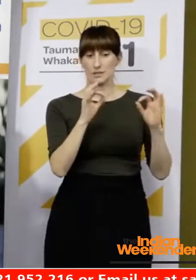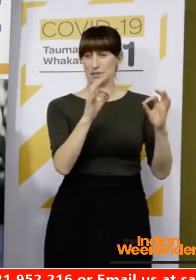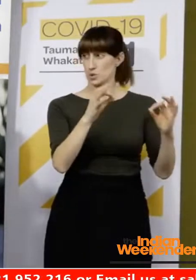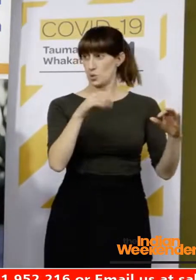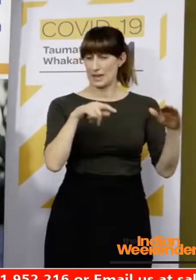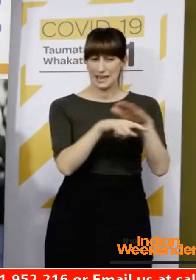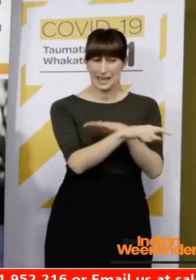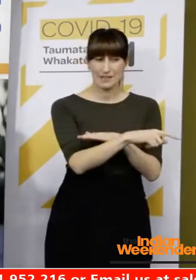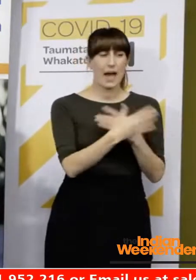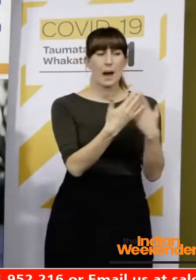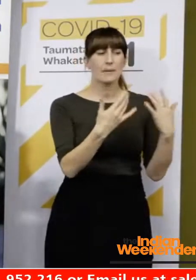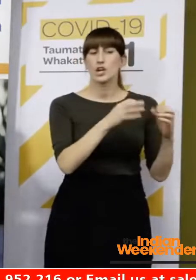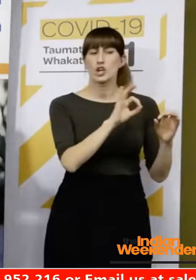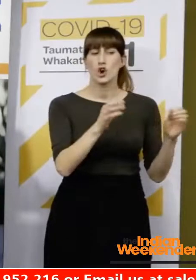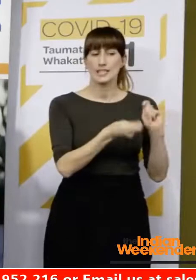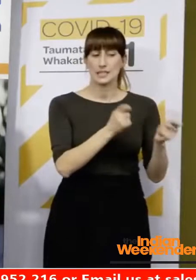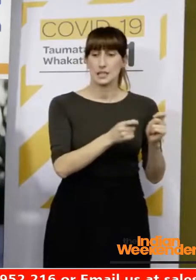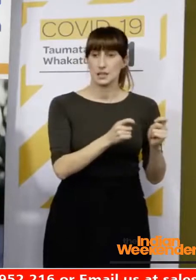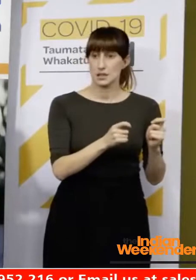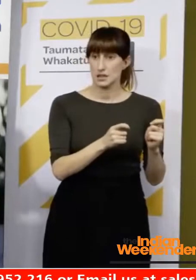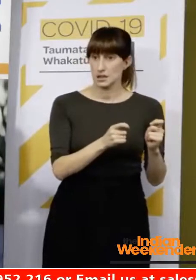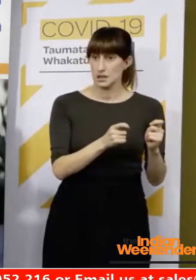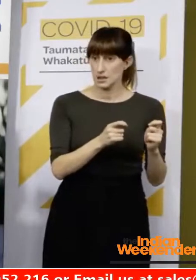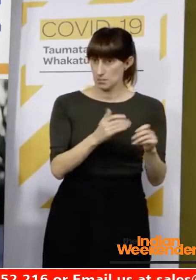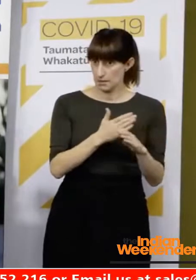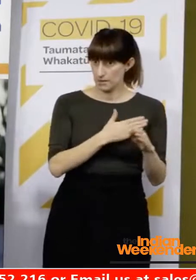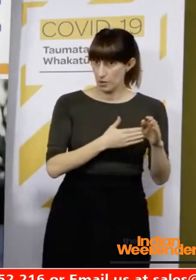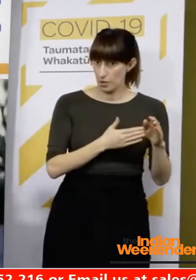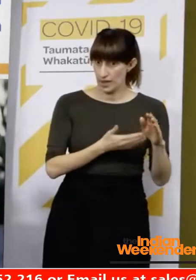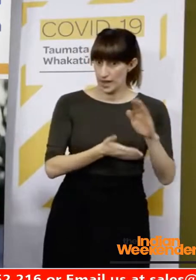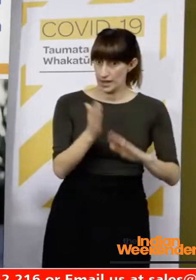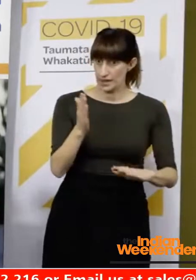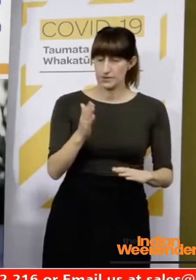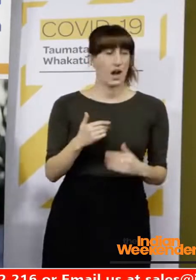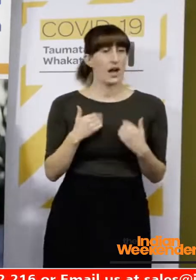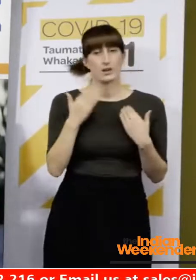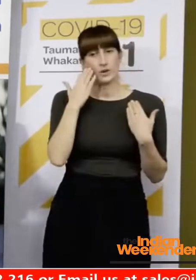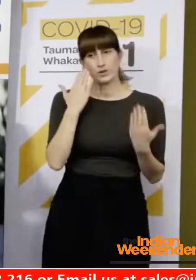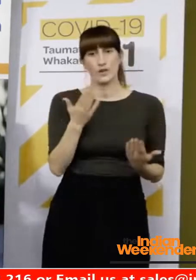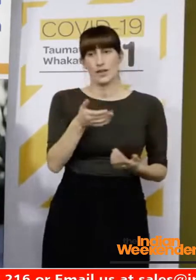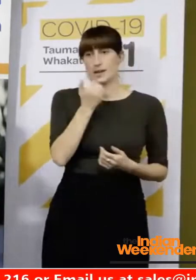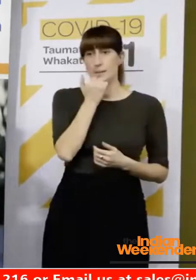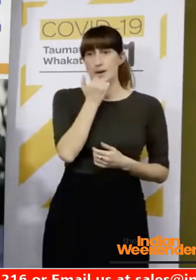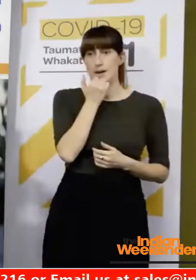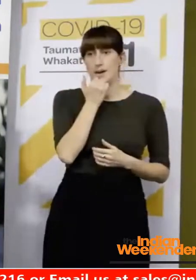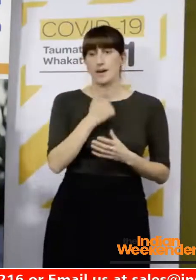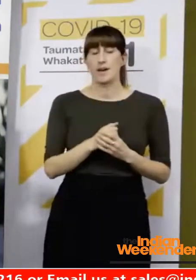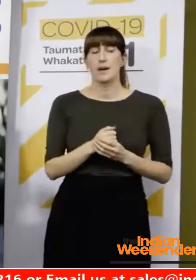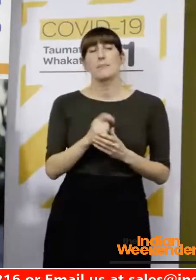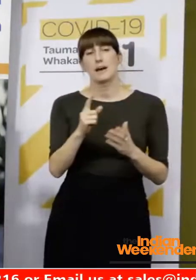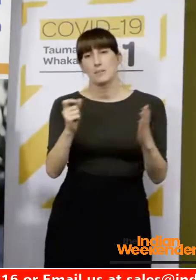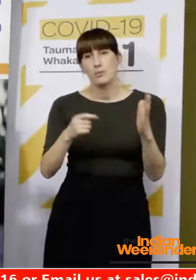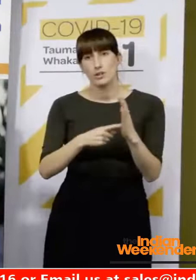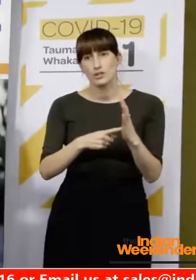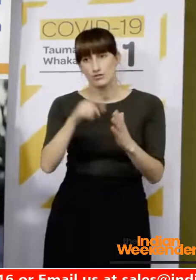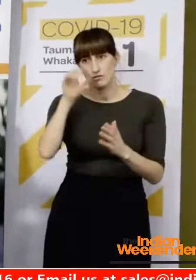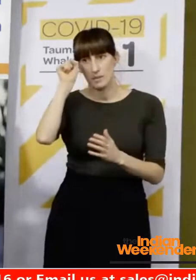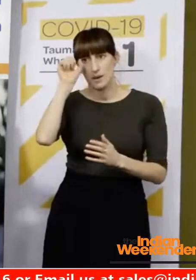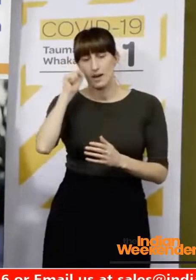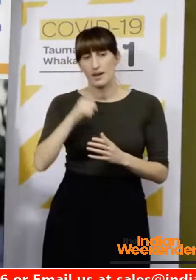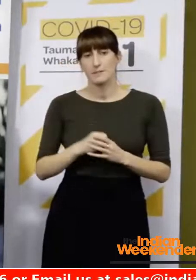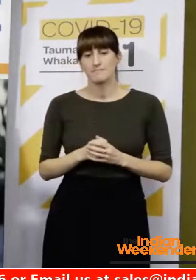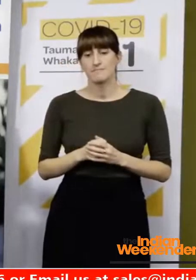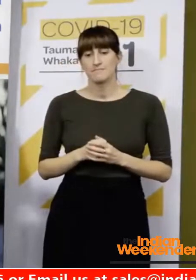our second test. Yeah, and that's when they you've got no departed the choice in facility, that. before they And in the departed, I days don't. before that And again, test, you were the just key sent to point your here is room some and of you them waited for that were, test? it